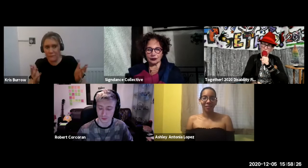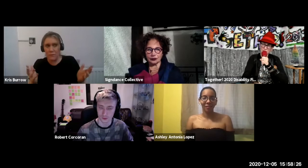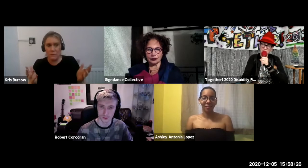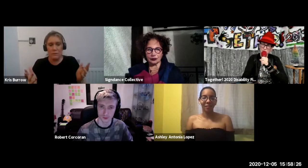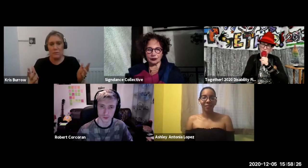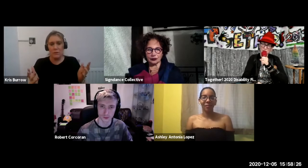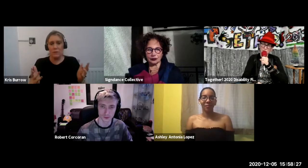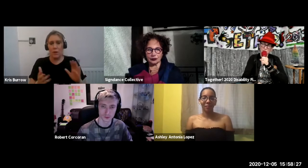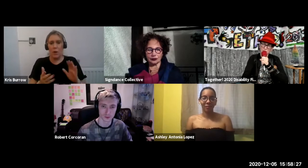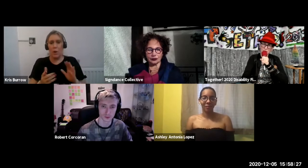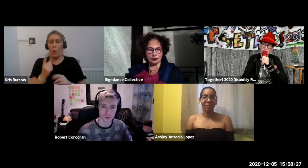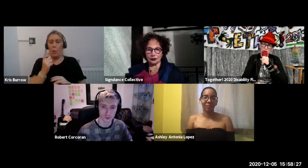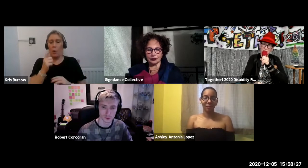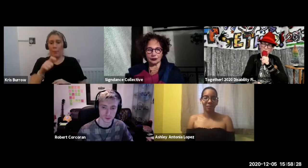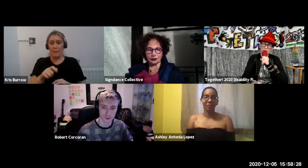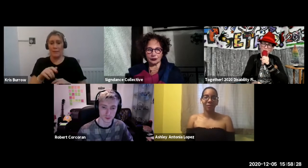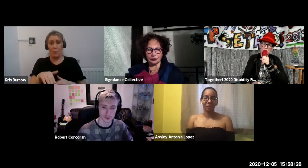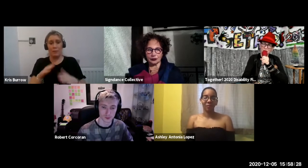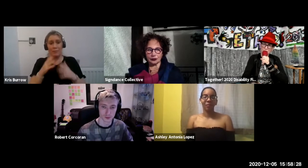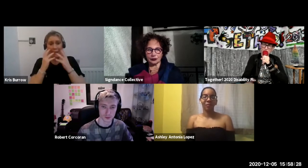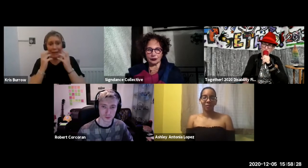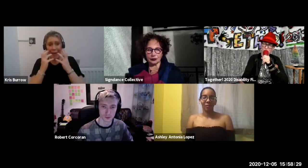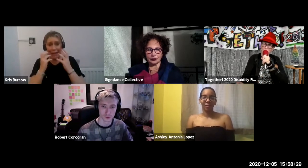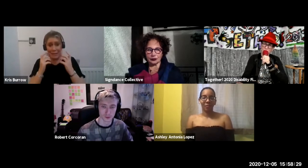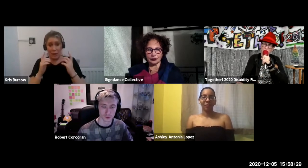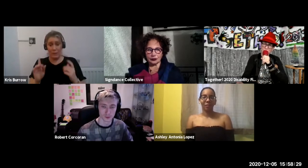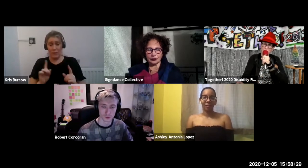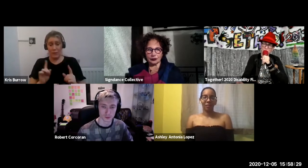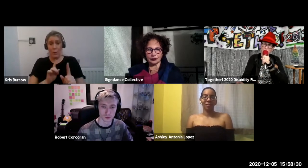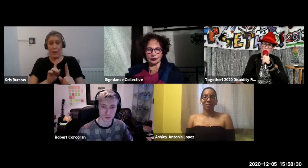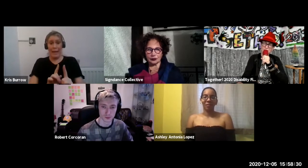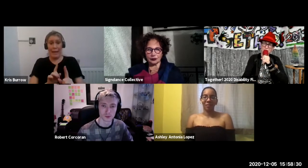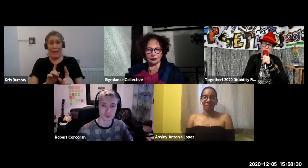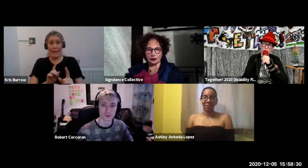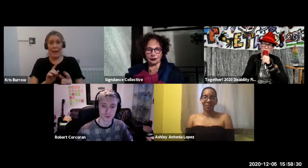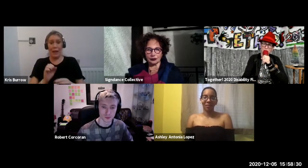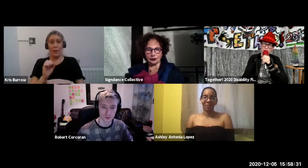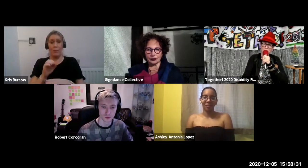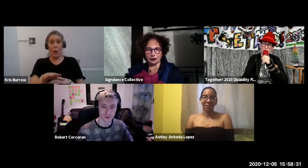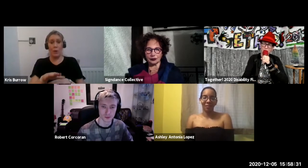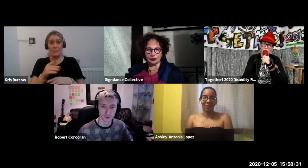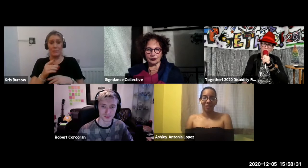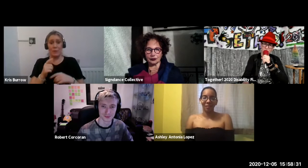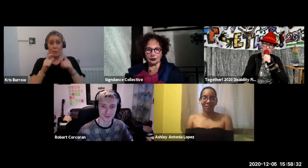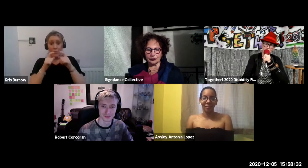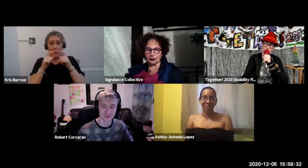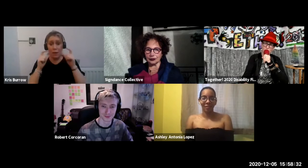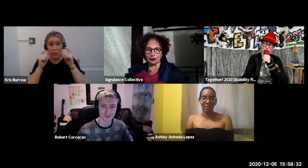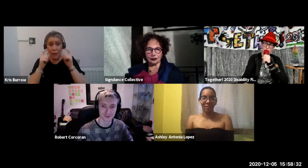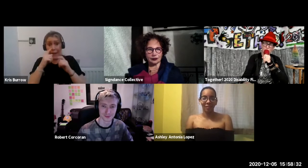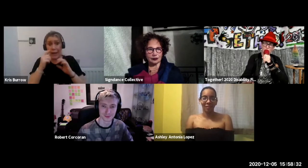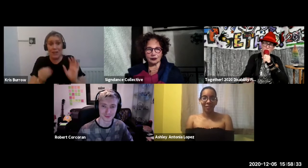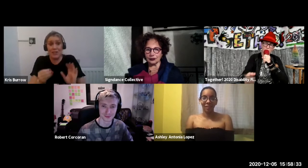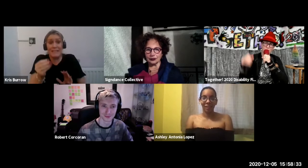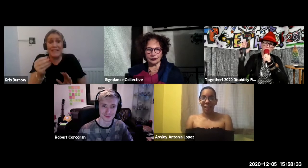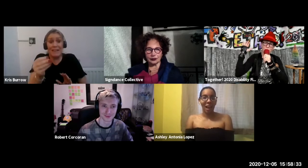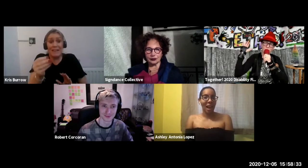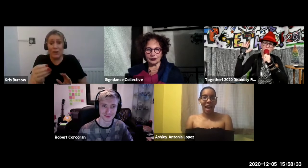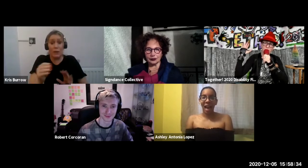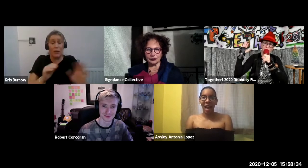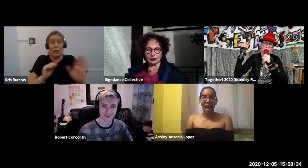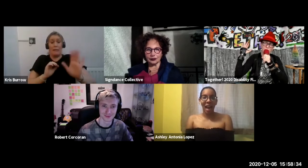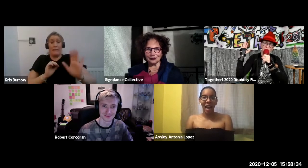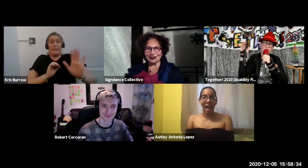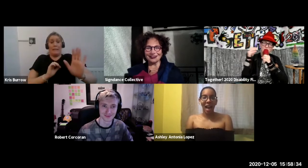cats for their annual checkup, and I went to get them back in, and there's the postman without a mask gaining speed saying, "Can I just give you these?" And I'm like, stay